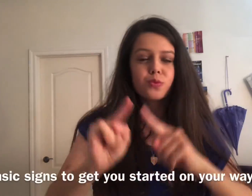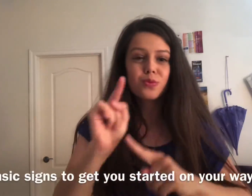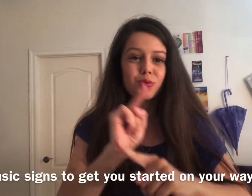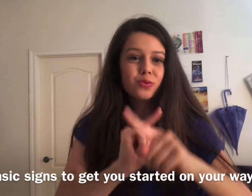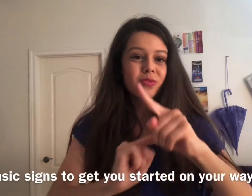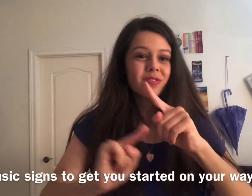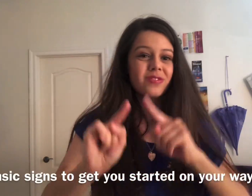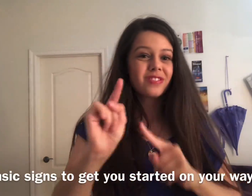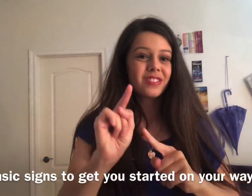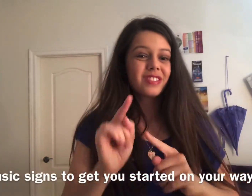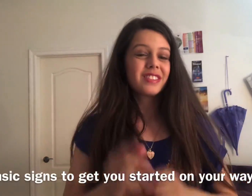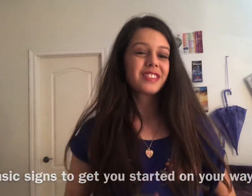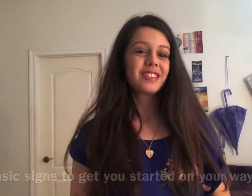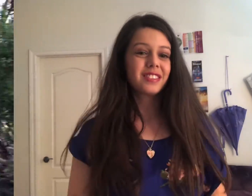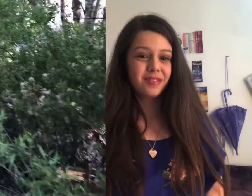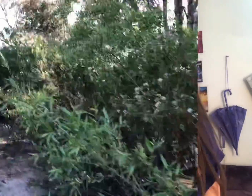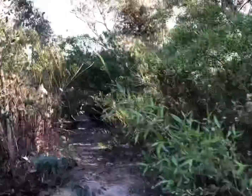way to learning sign language.